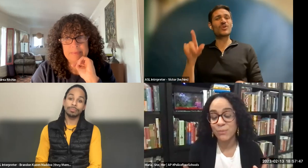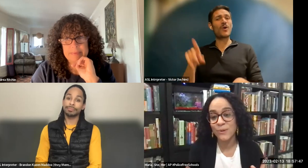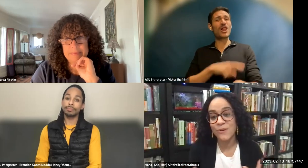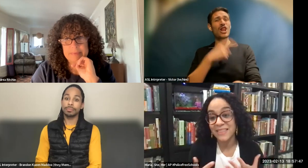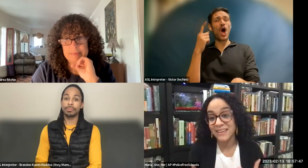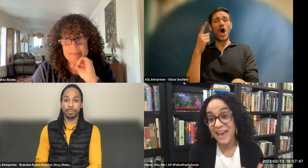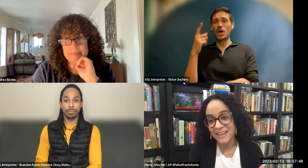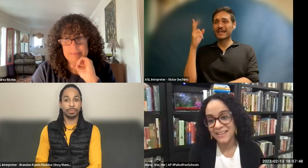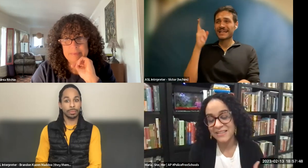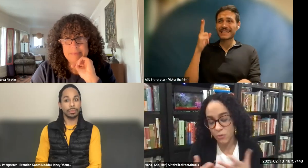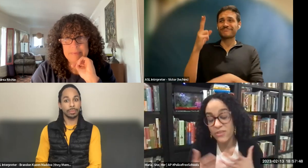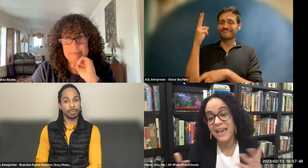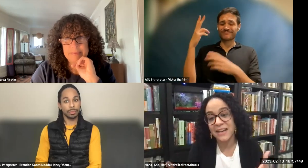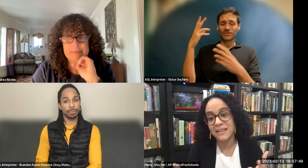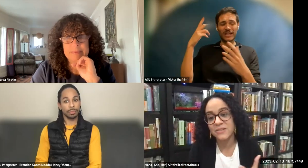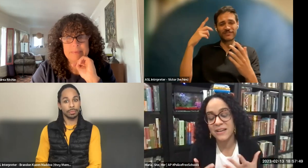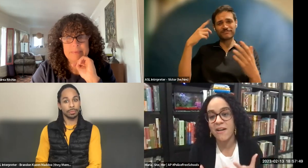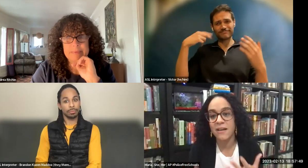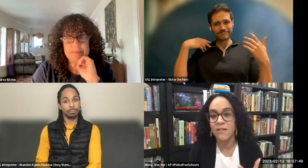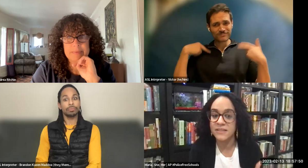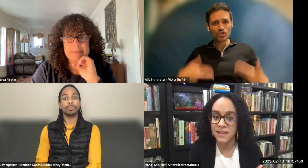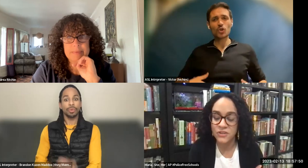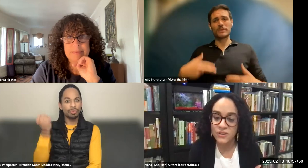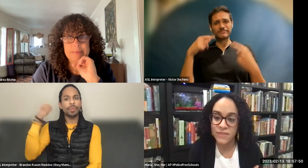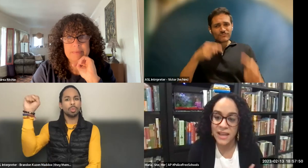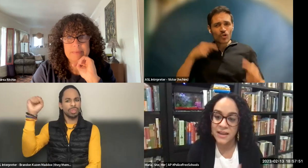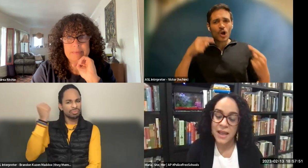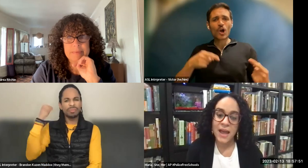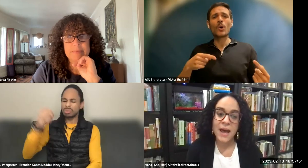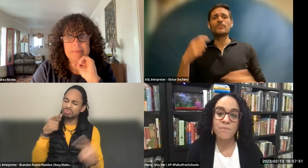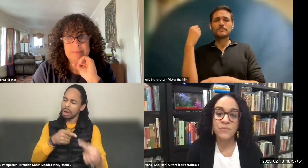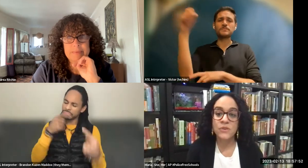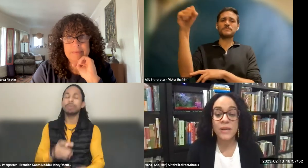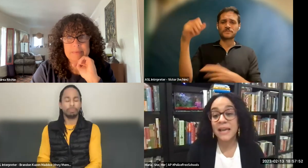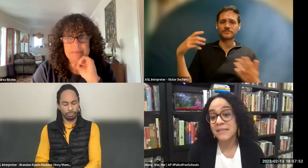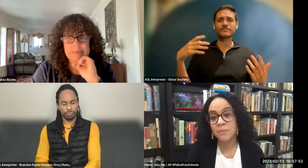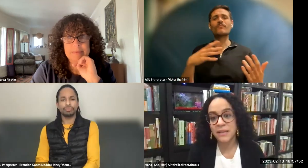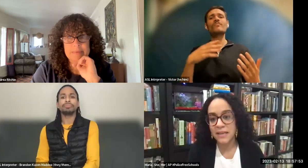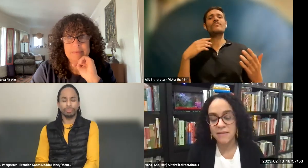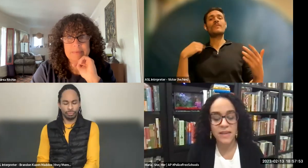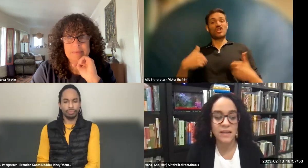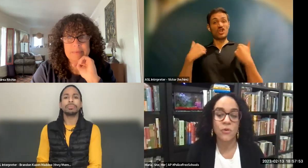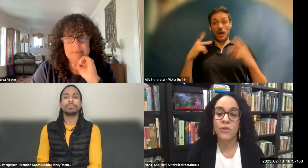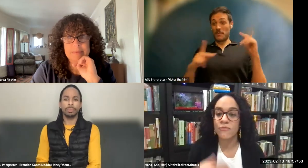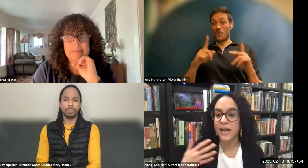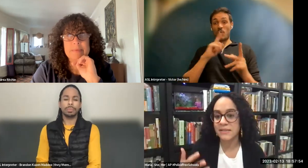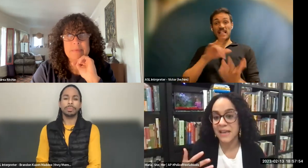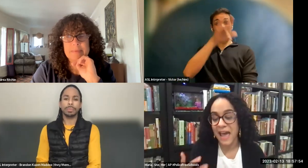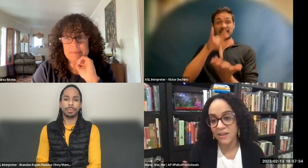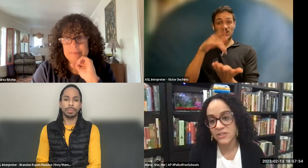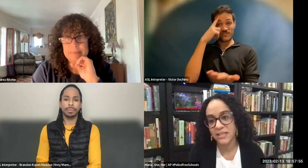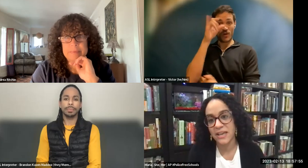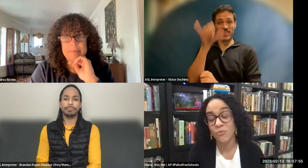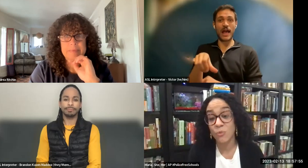young people are at the catalyst, or the catalysts are the center of that. So we like to believe that in order for us